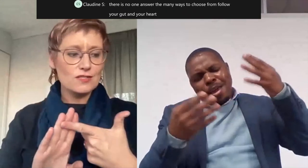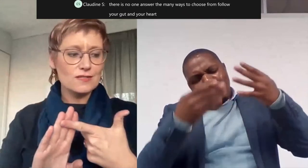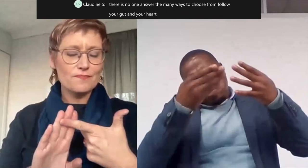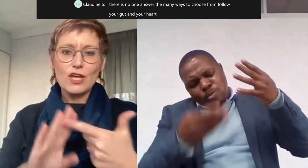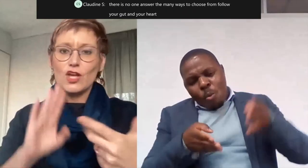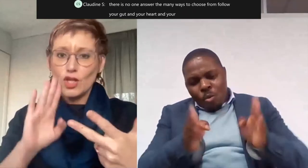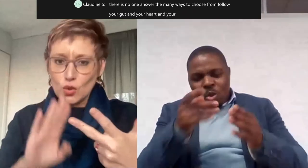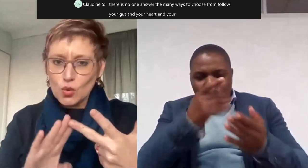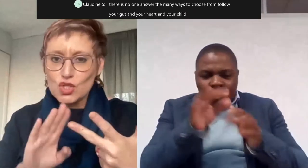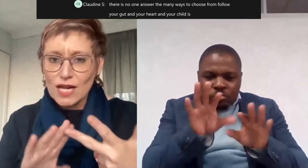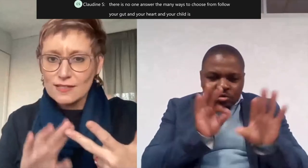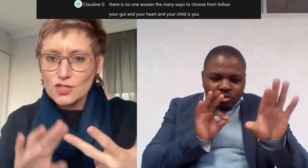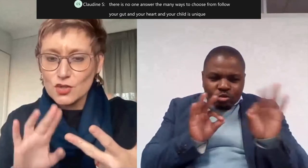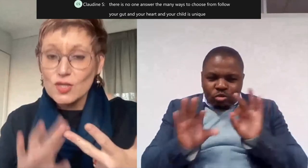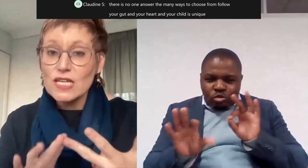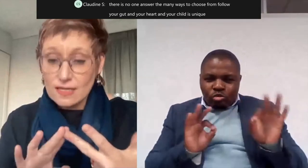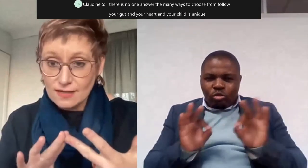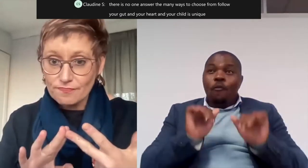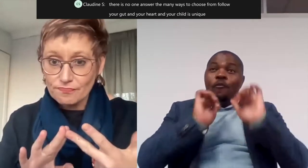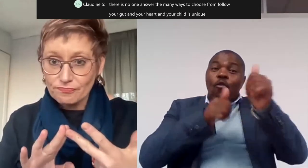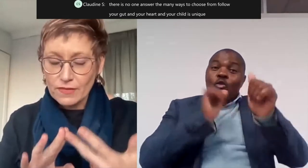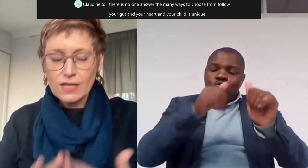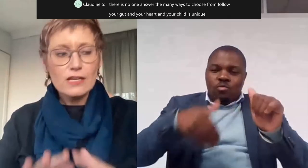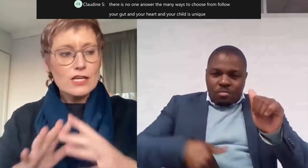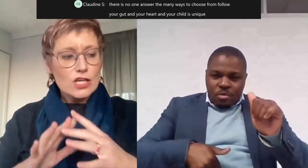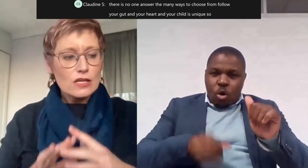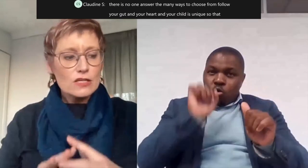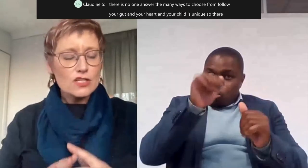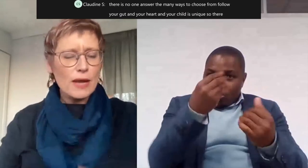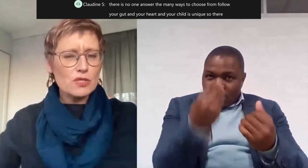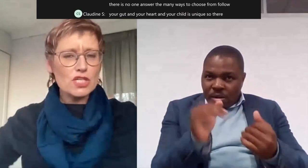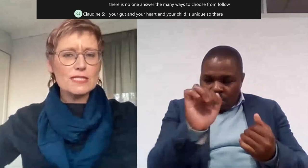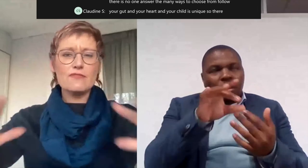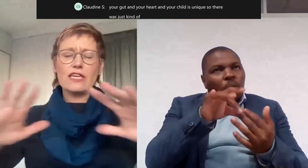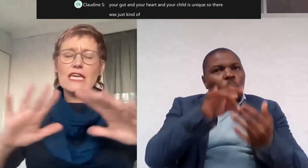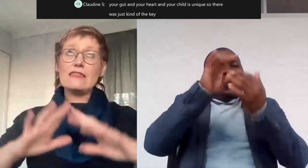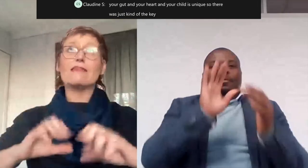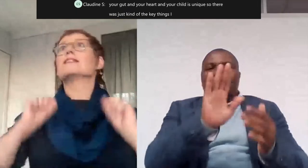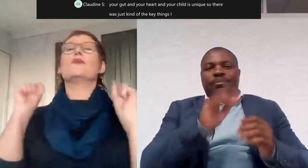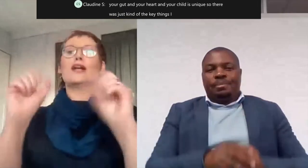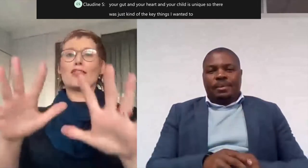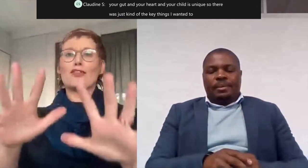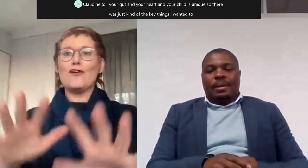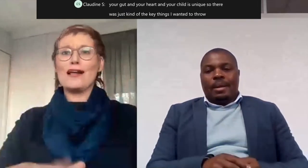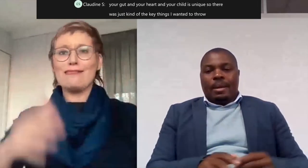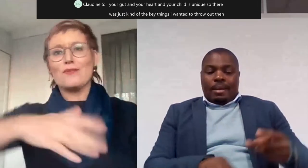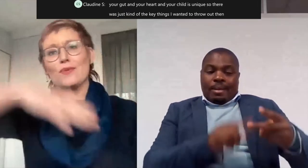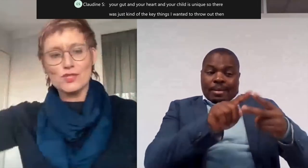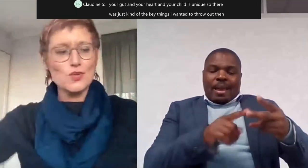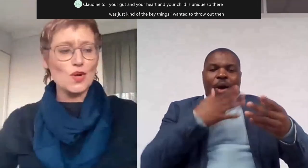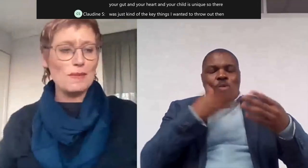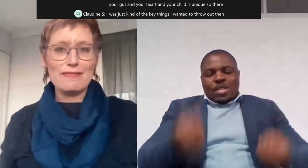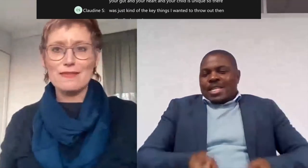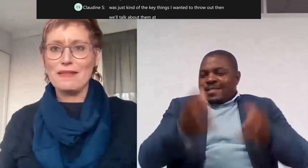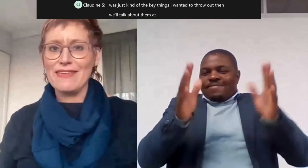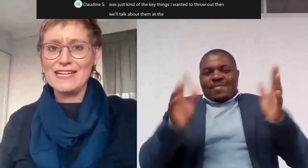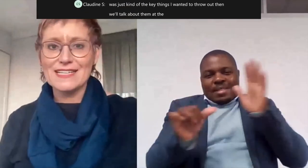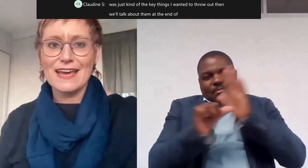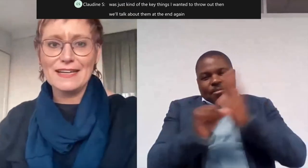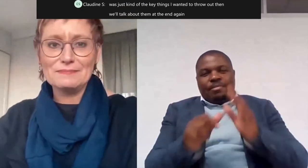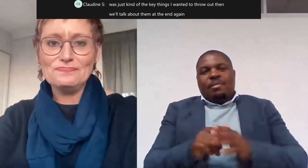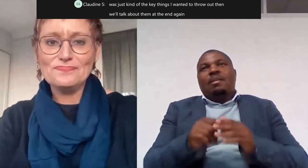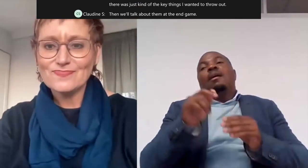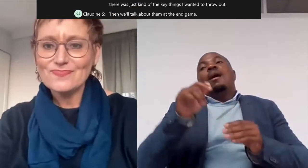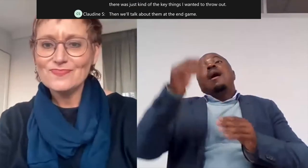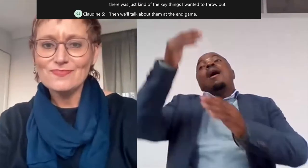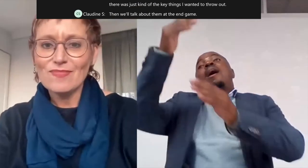and your heart, and your child is unique. So that was just kind of the key things I wanted to throw out there, and we'll talk about them at the